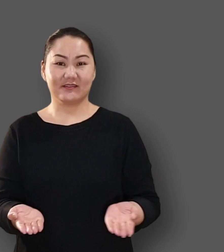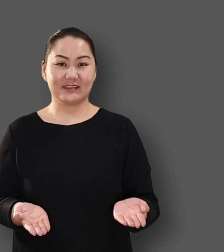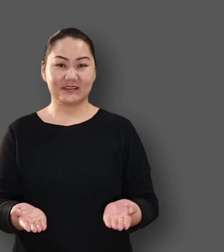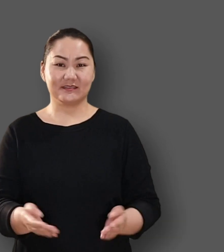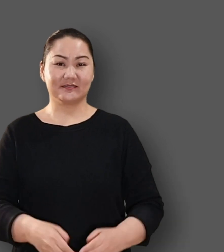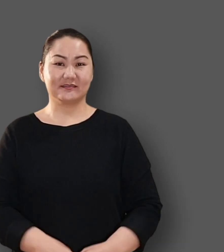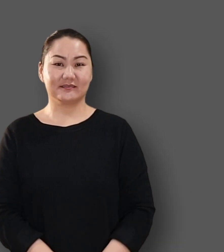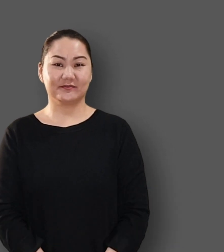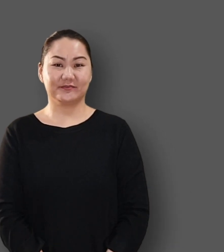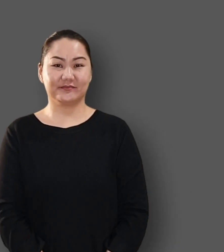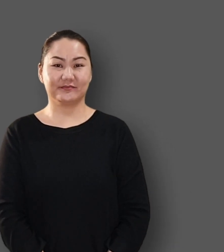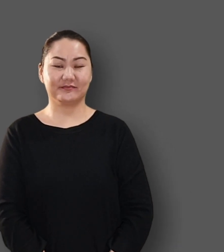services.